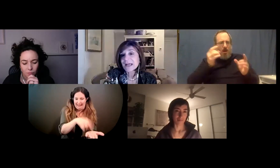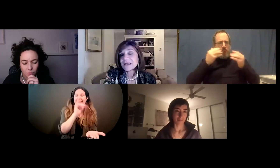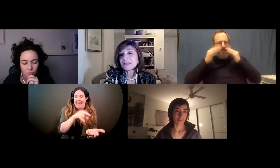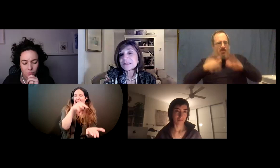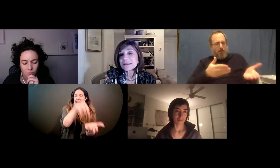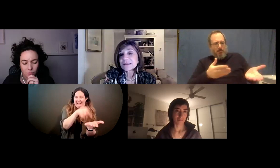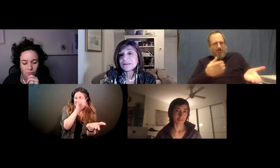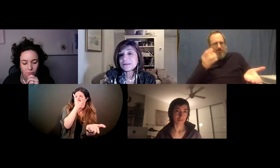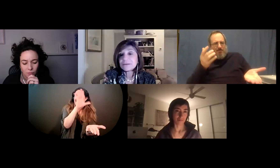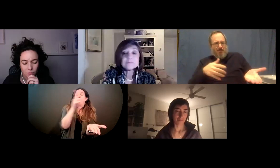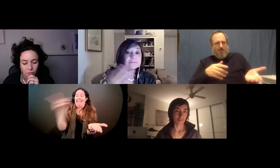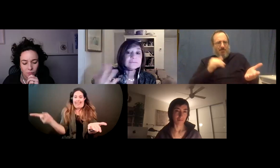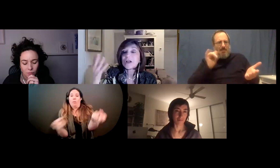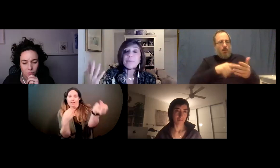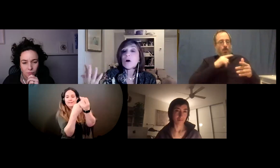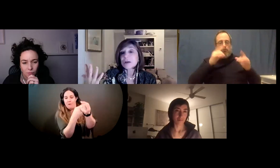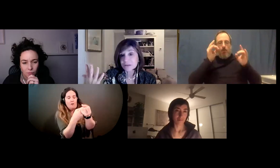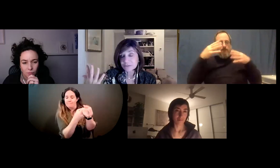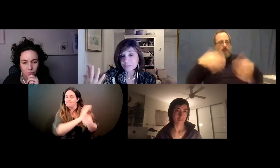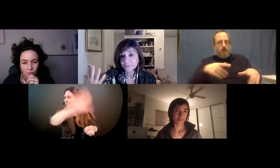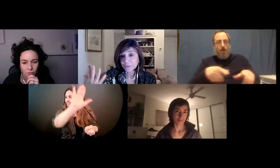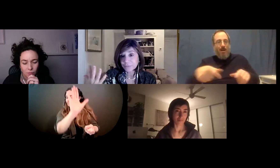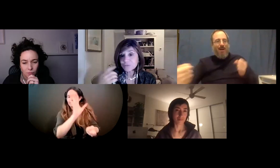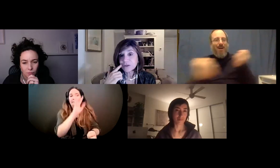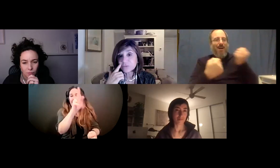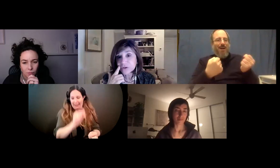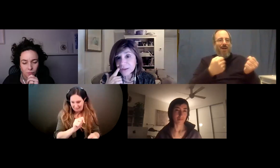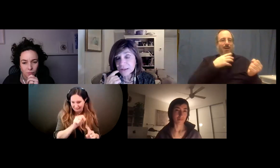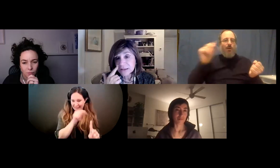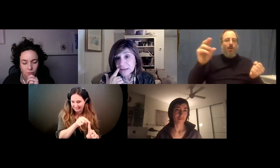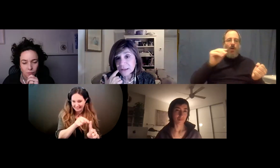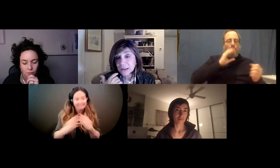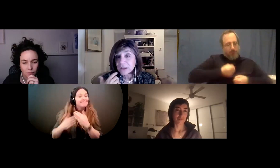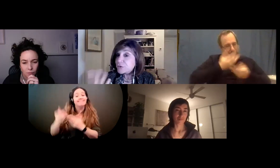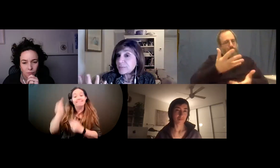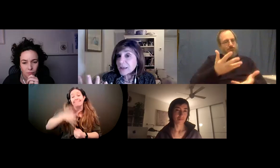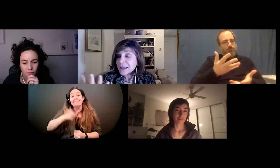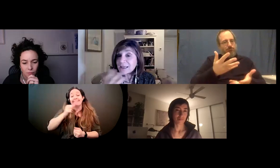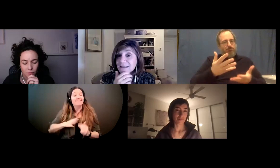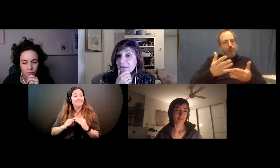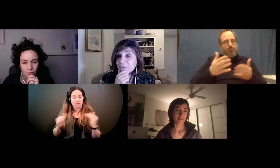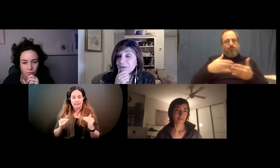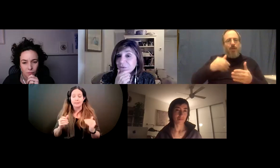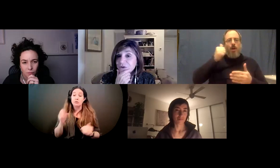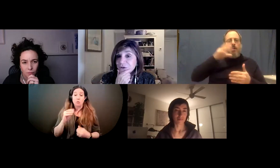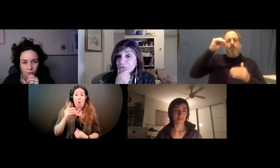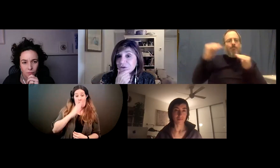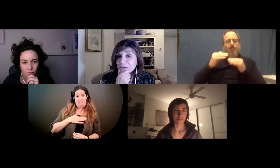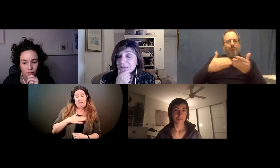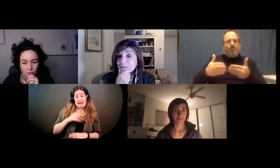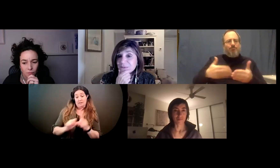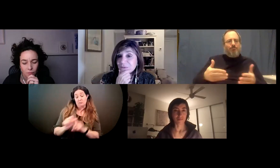that stands apart from gender injustice. So in my case, I feel that